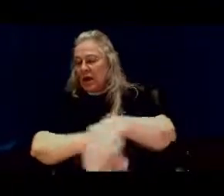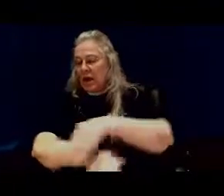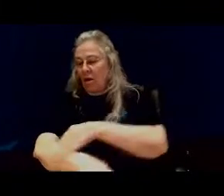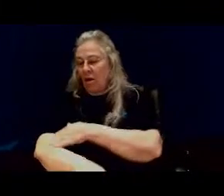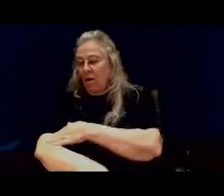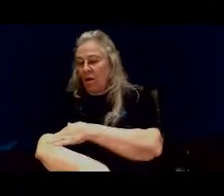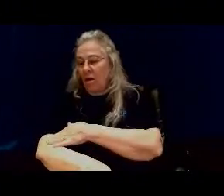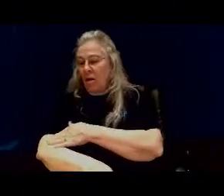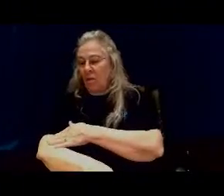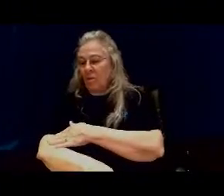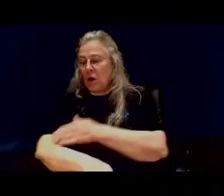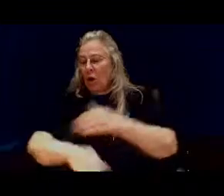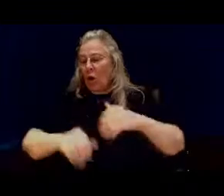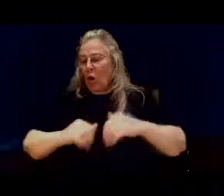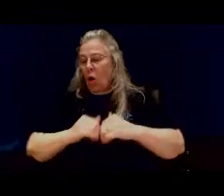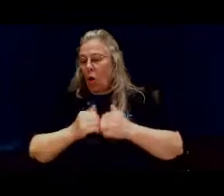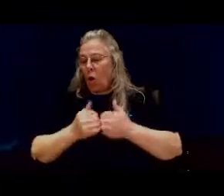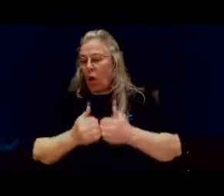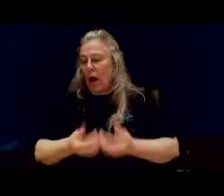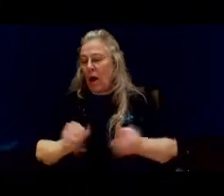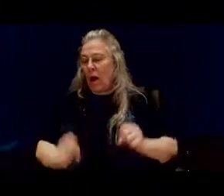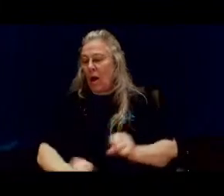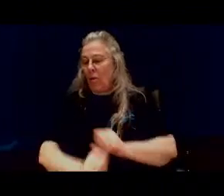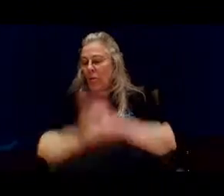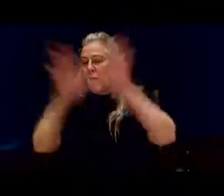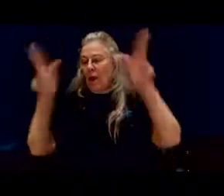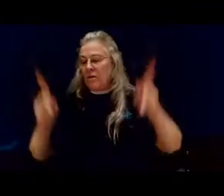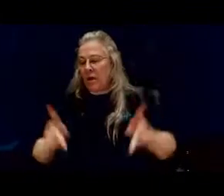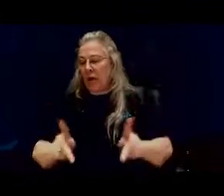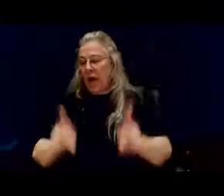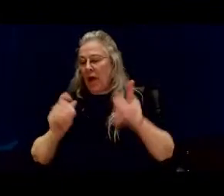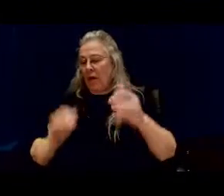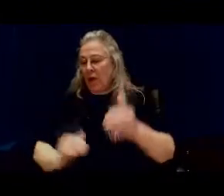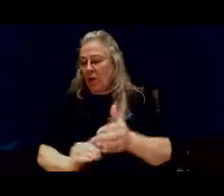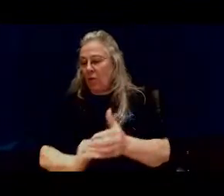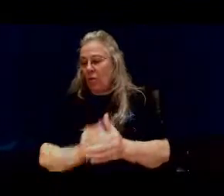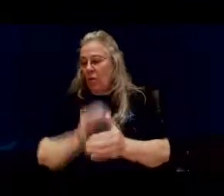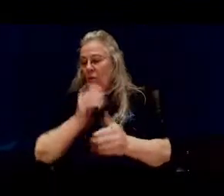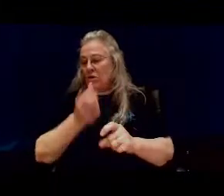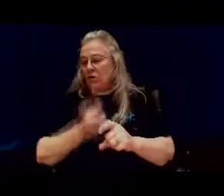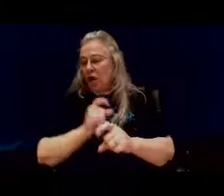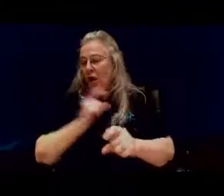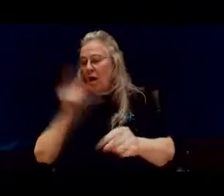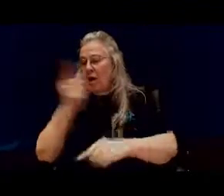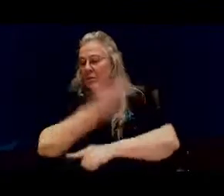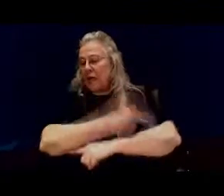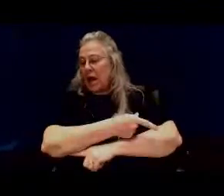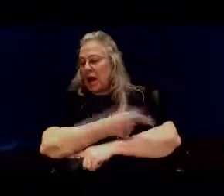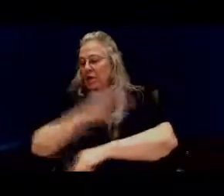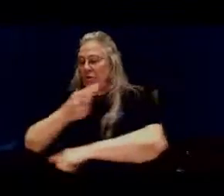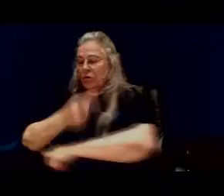everlasting arms. Oh, how bright the path grows from day to